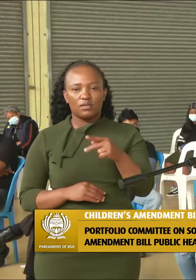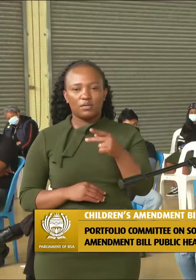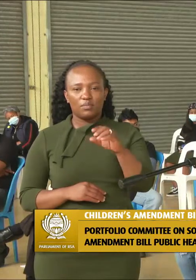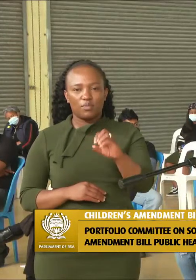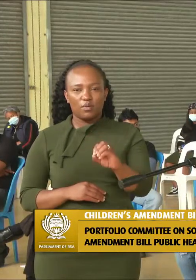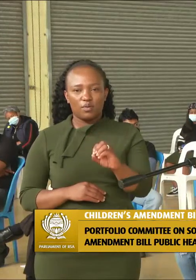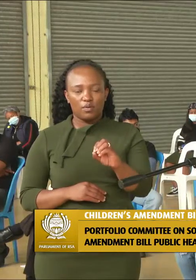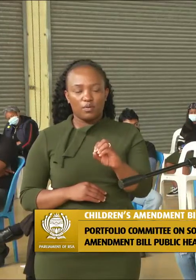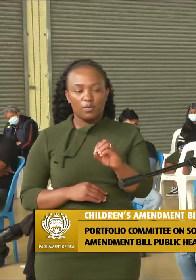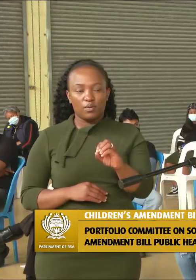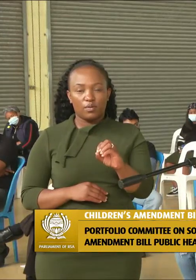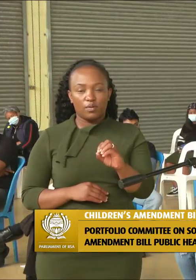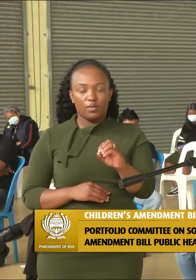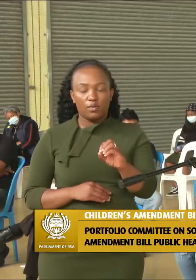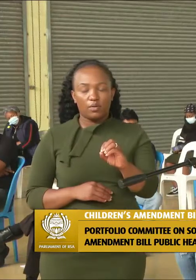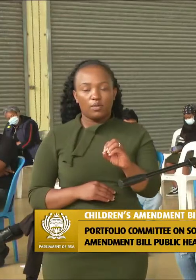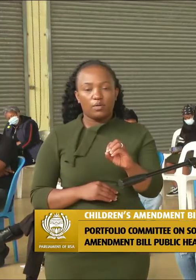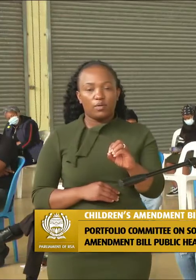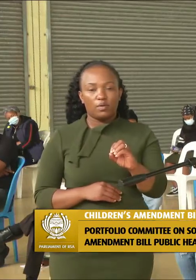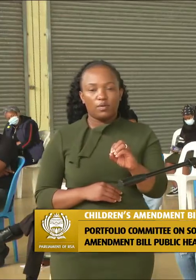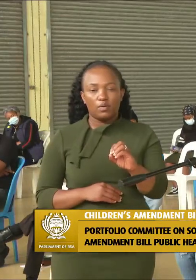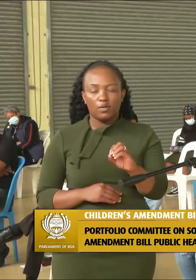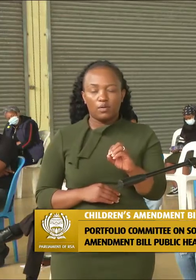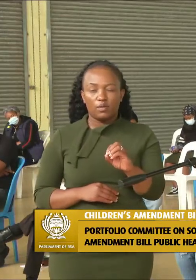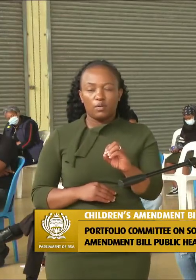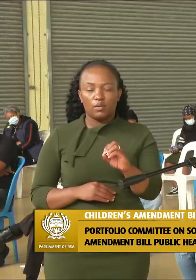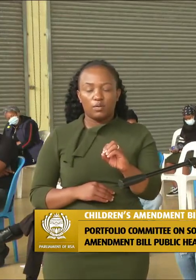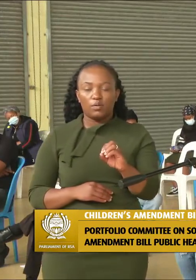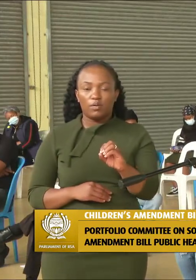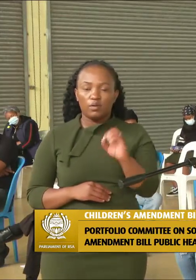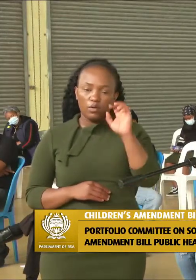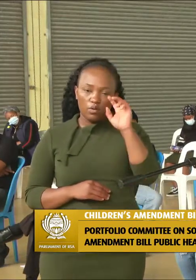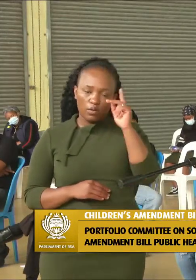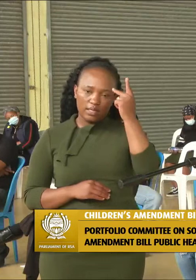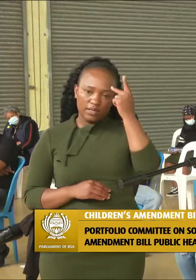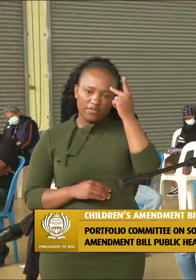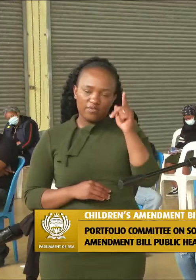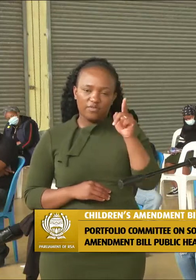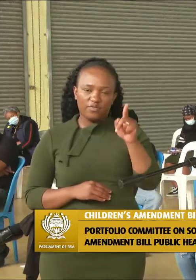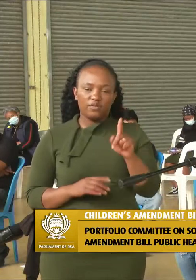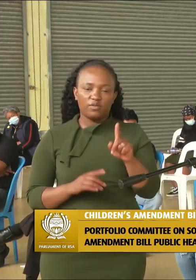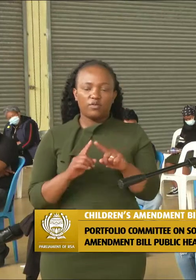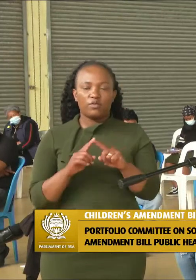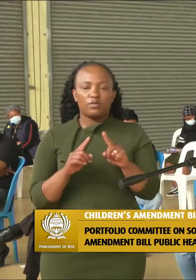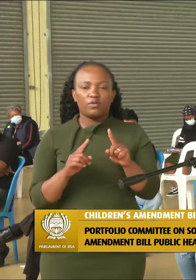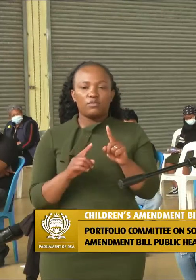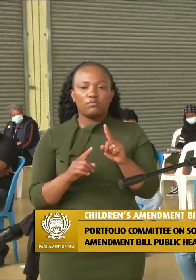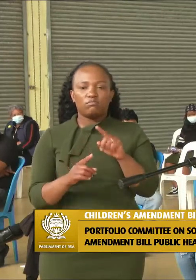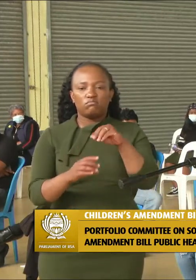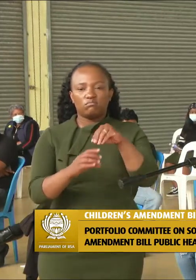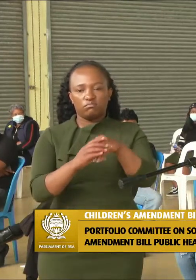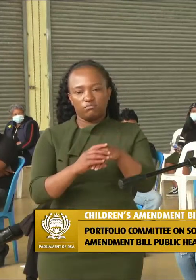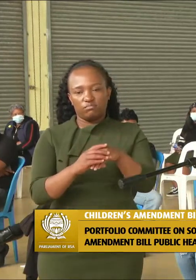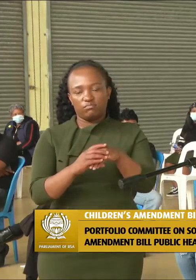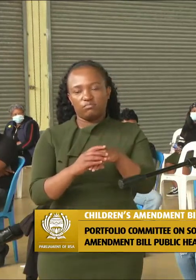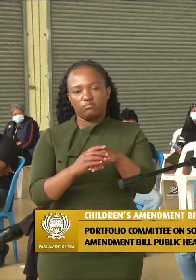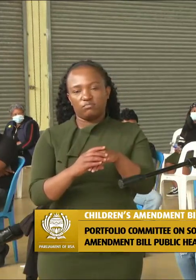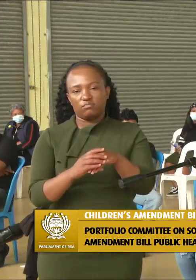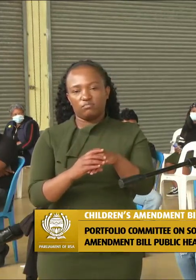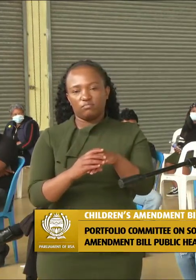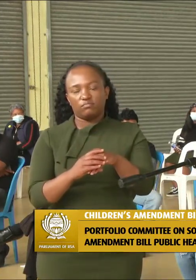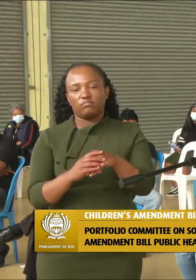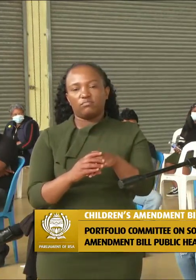care alternative coordinator from alternative eThekwini South District. Ngiyabonga. omunye ngumxhumanisi lapha ya